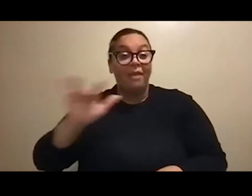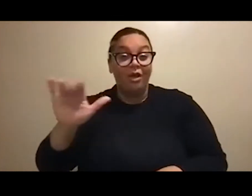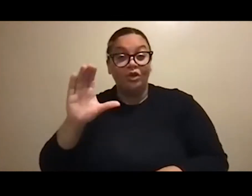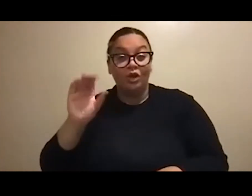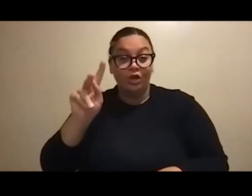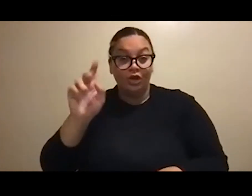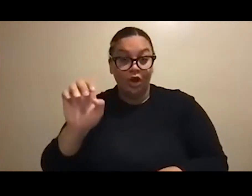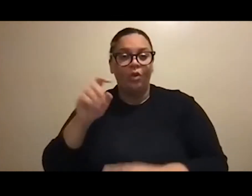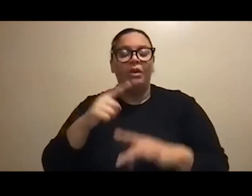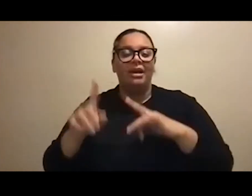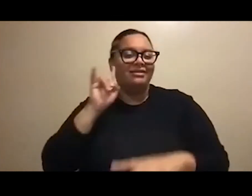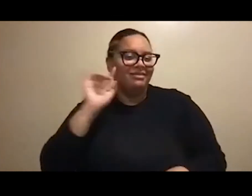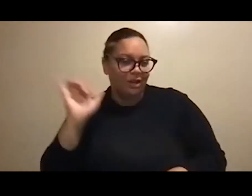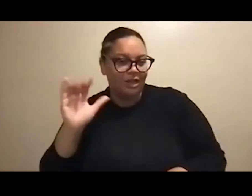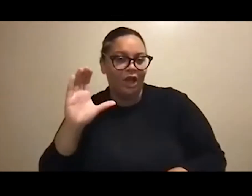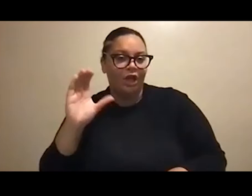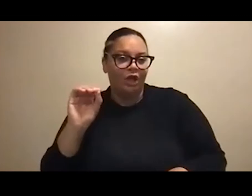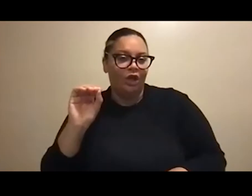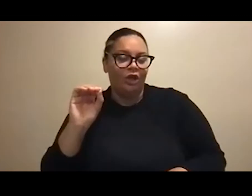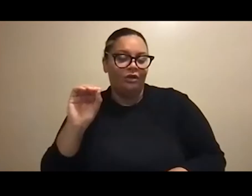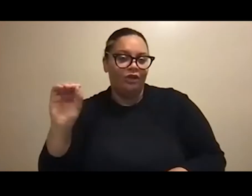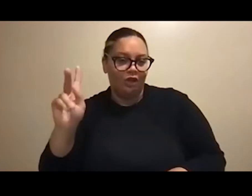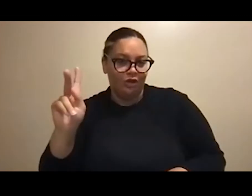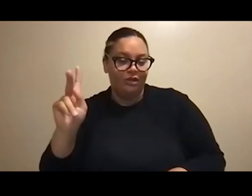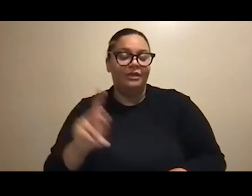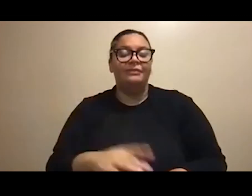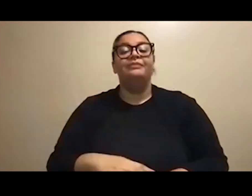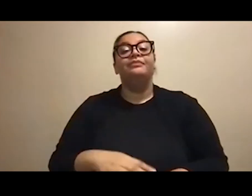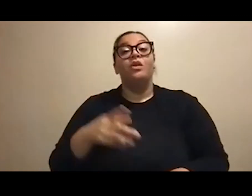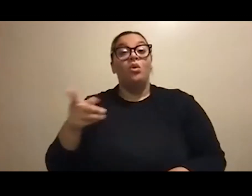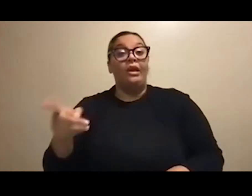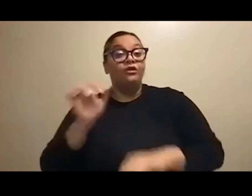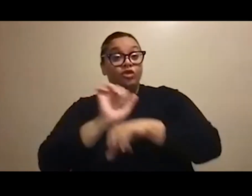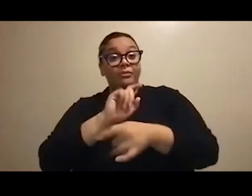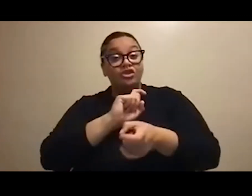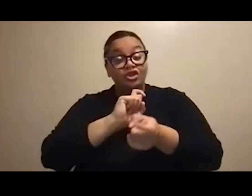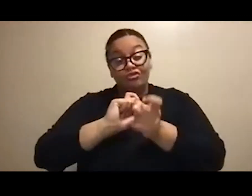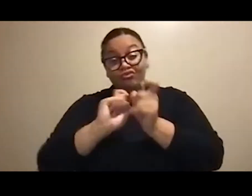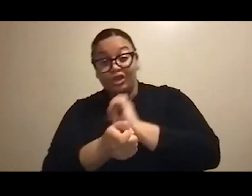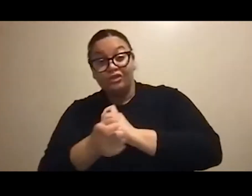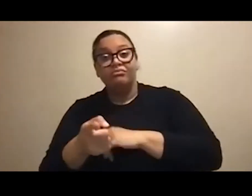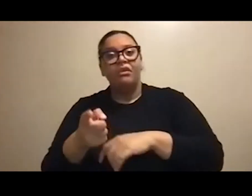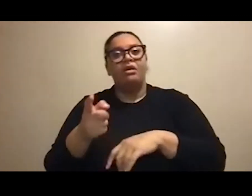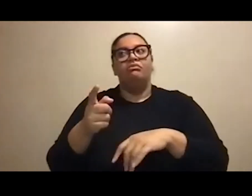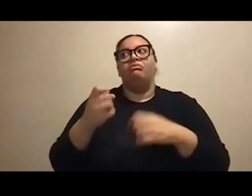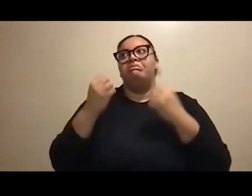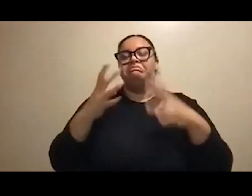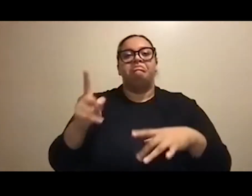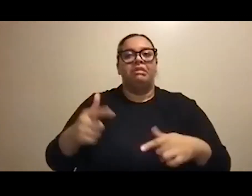High Chancellor of the King's Privy Council, and he spent most of his life locking horns with James